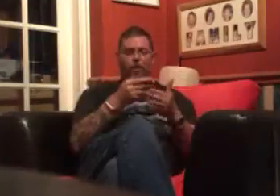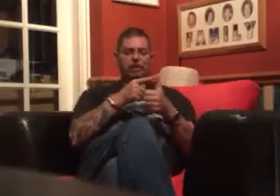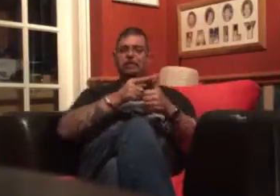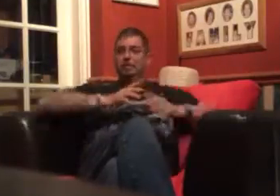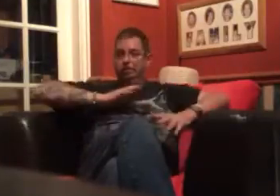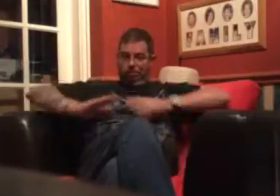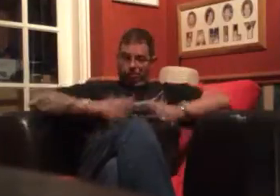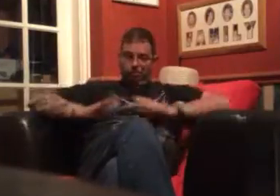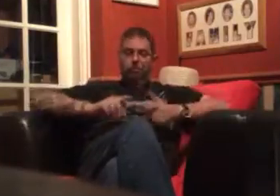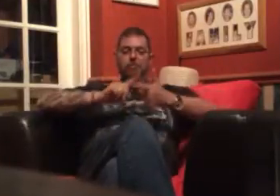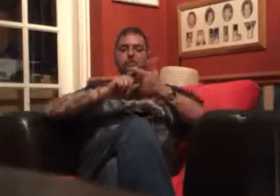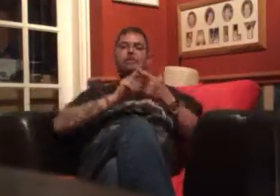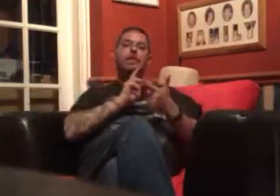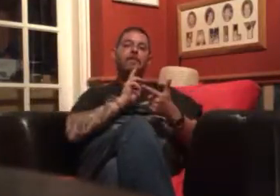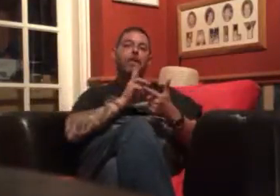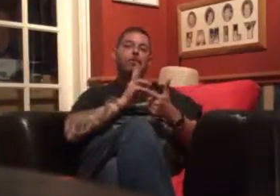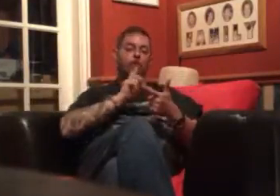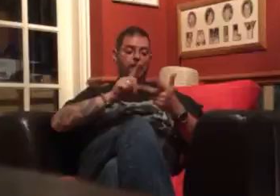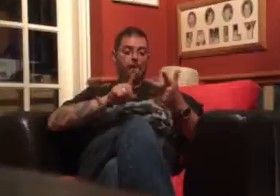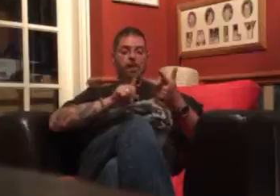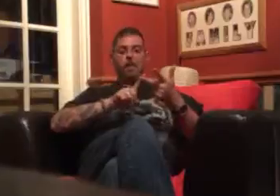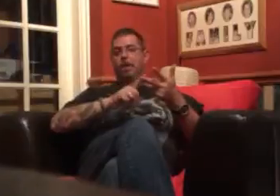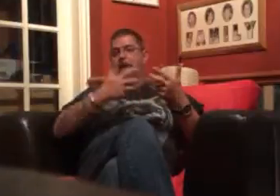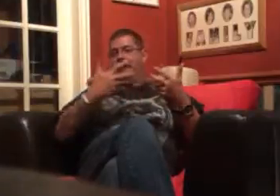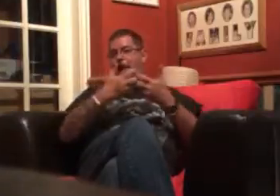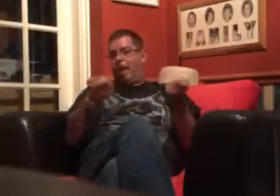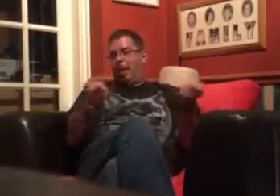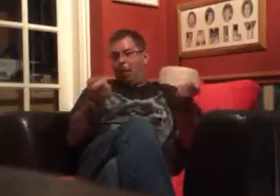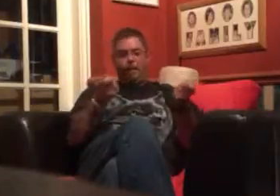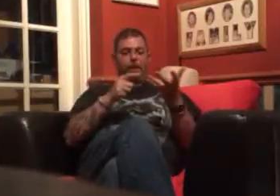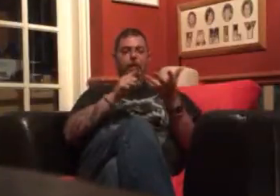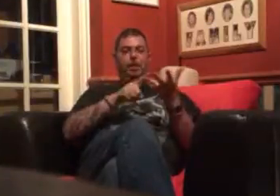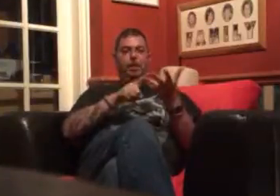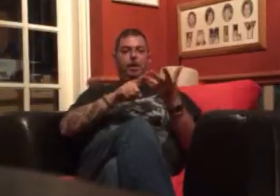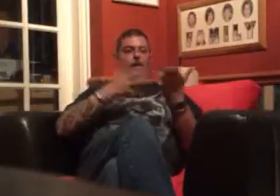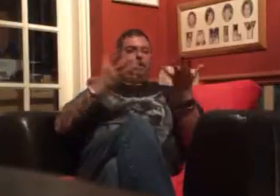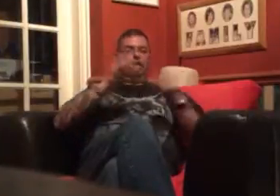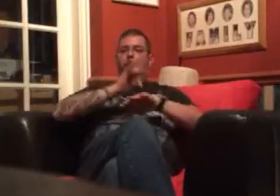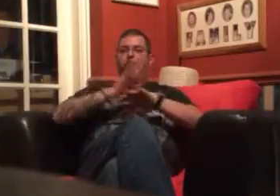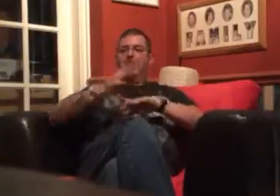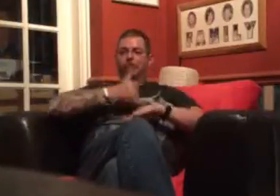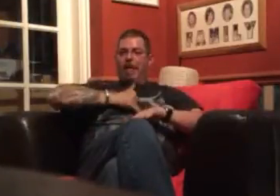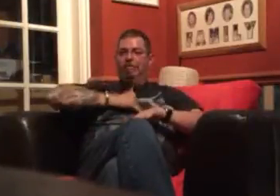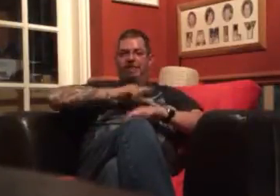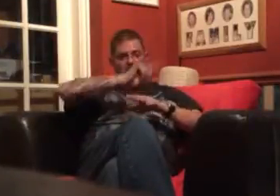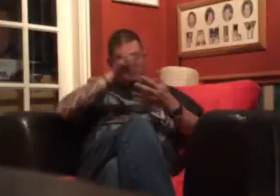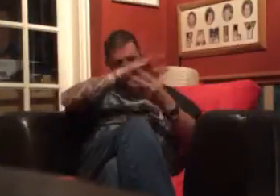is normally focusing on your practical skills, your voiceover, and how to cope really with university life, your